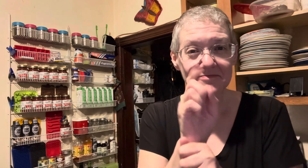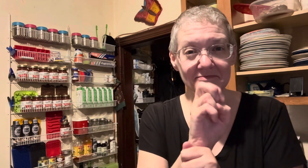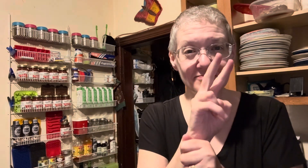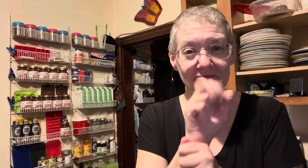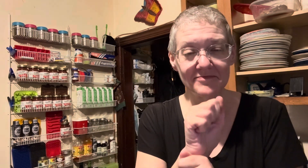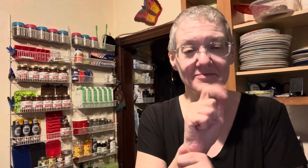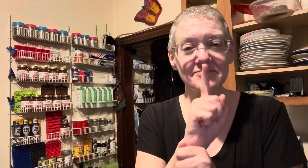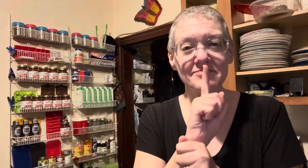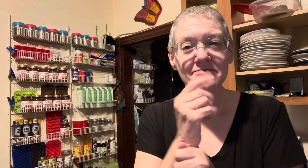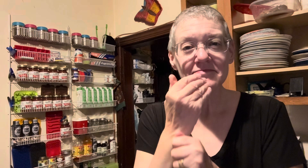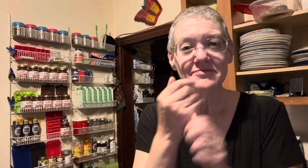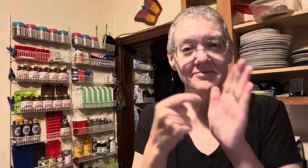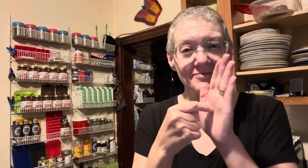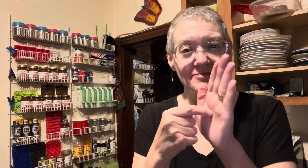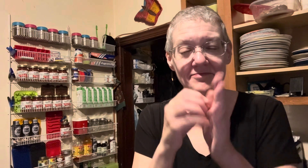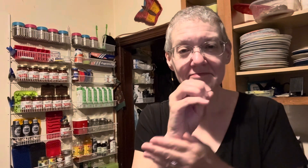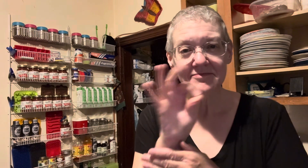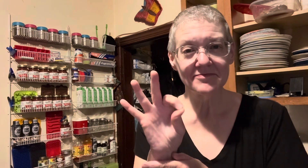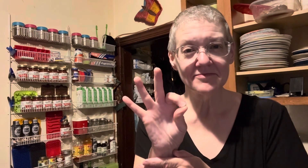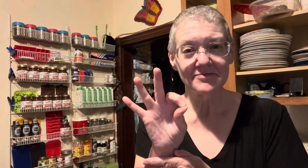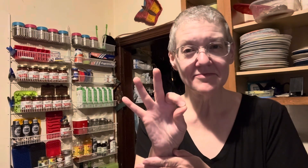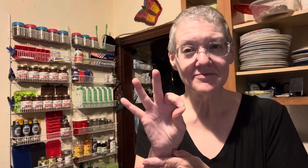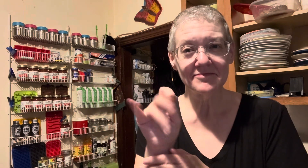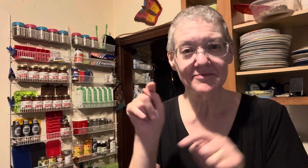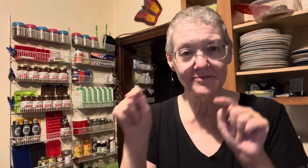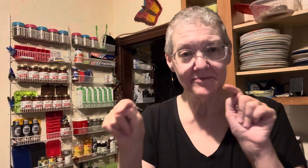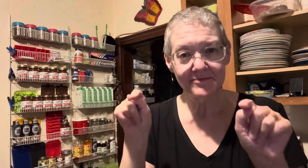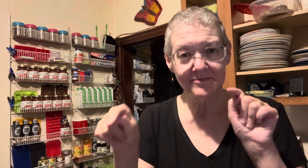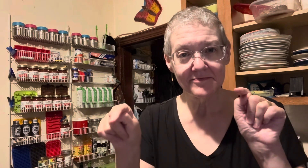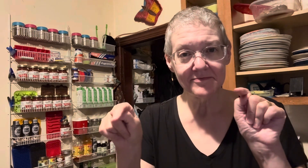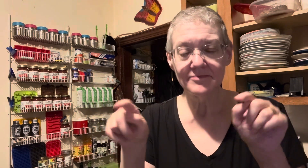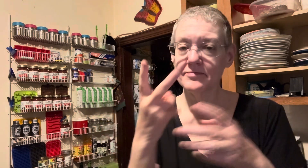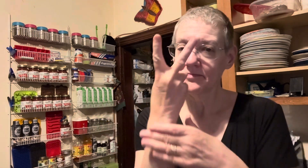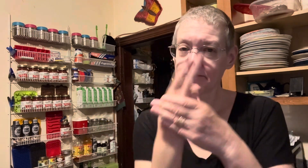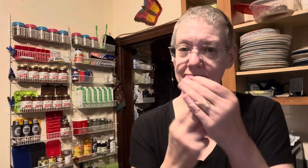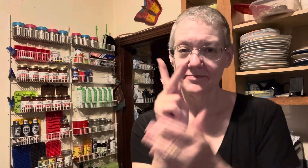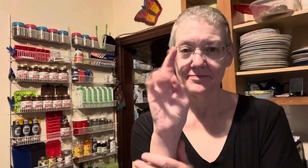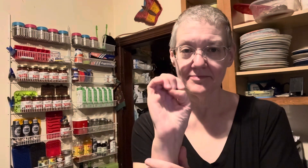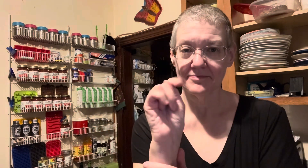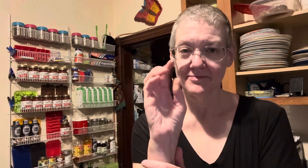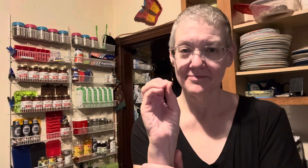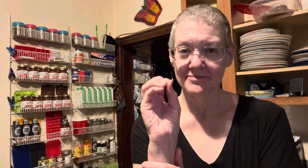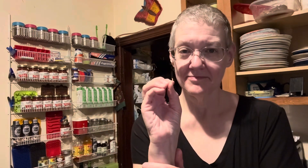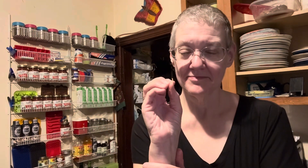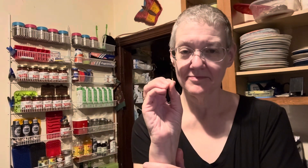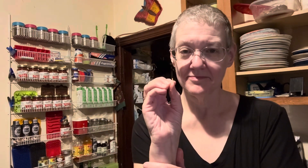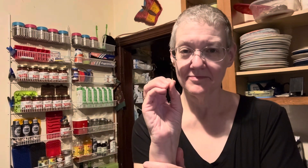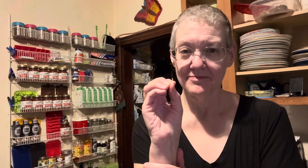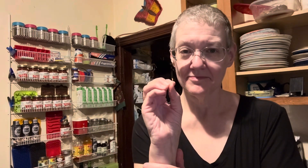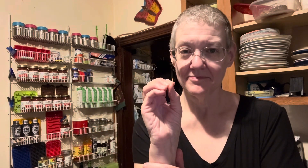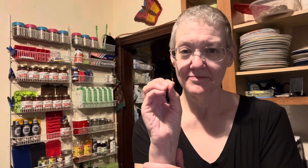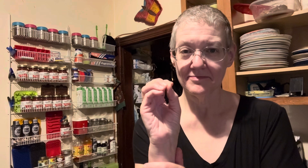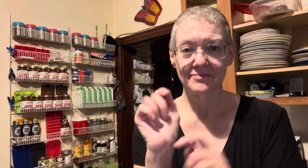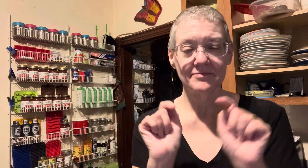Zevia. It's a good example of the difference. Now, they're both keto, but